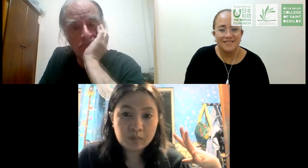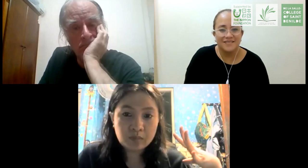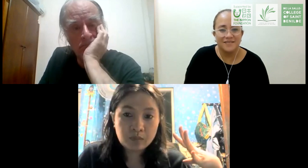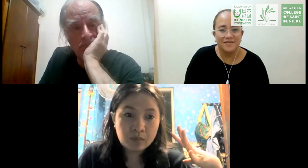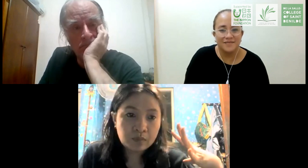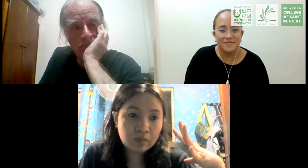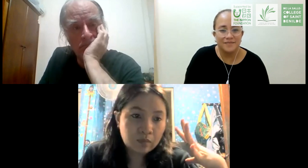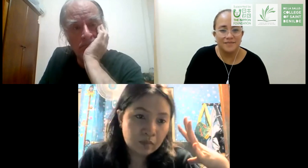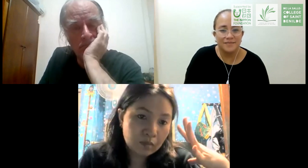Wait a second.